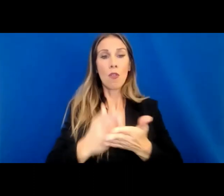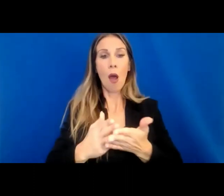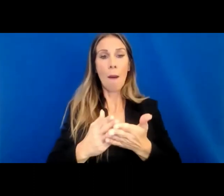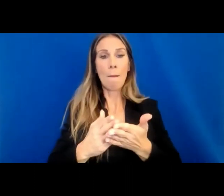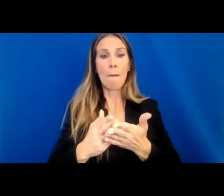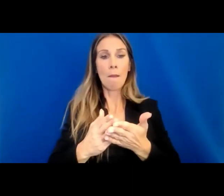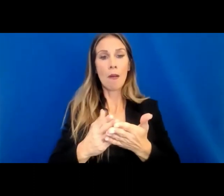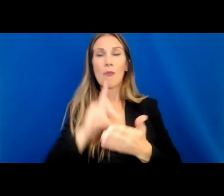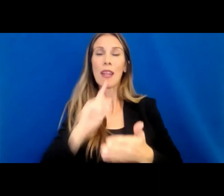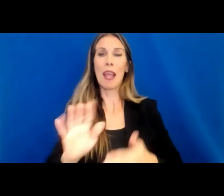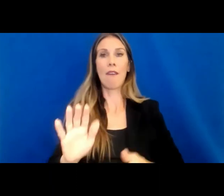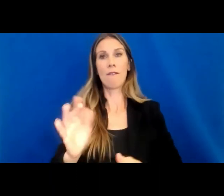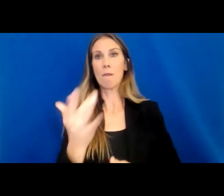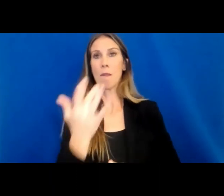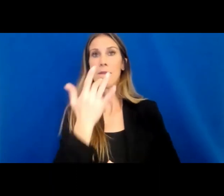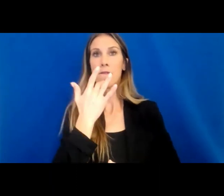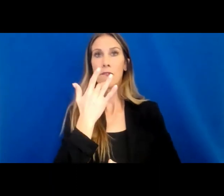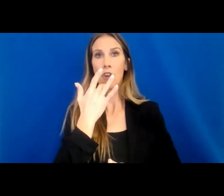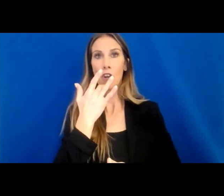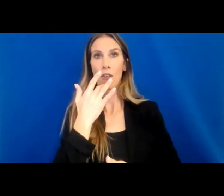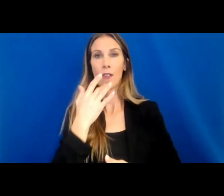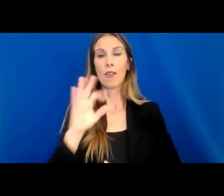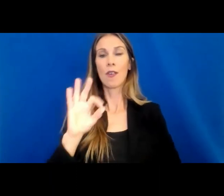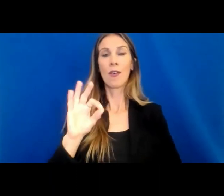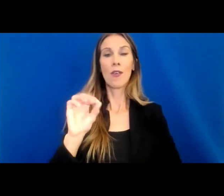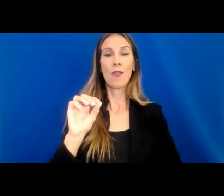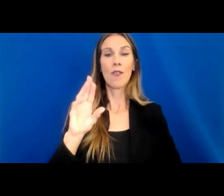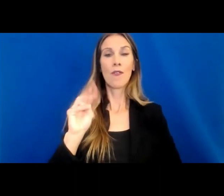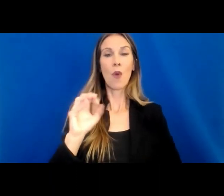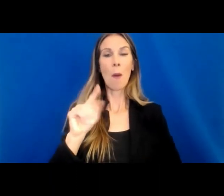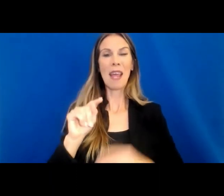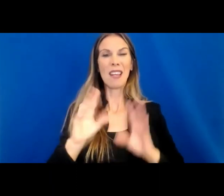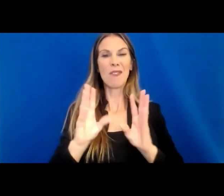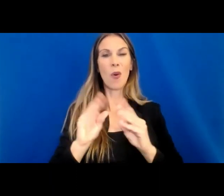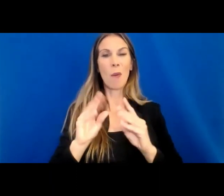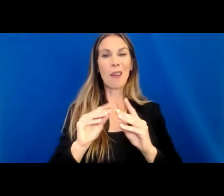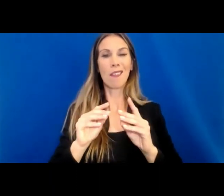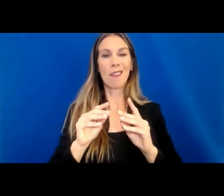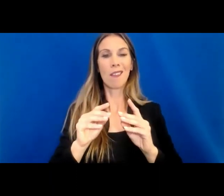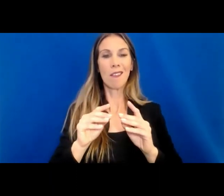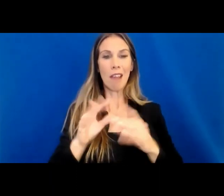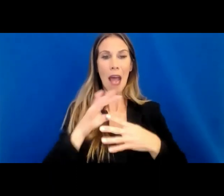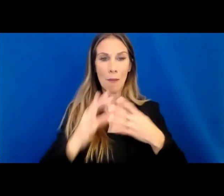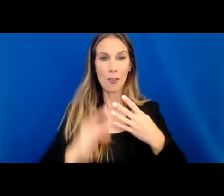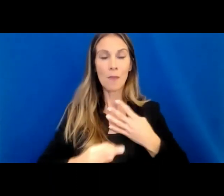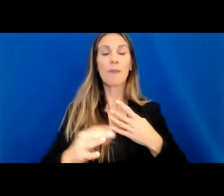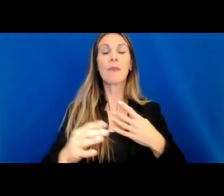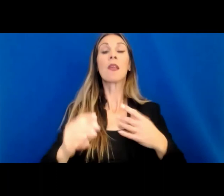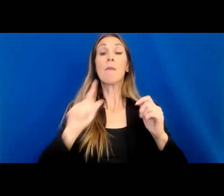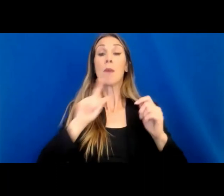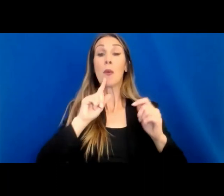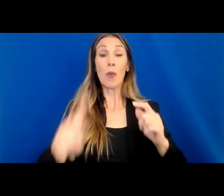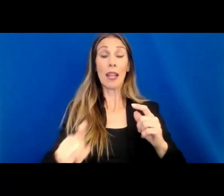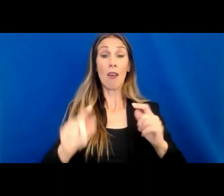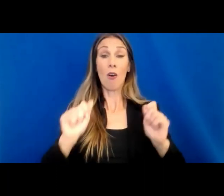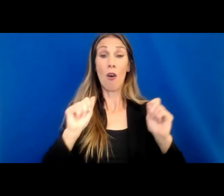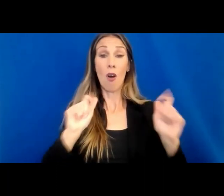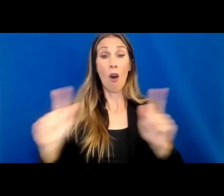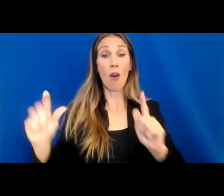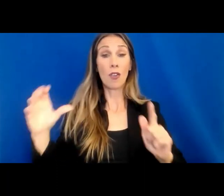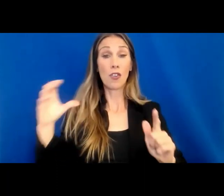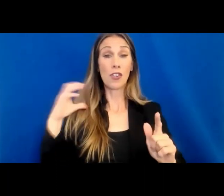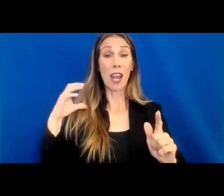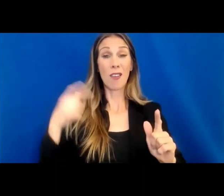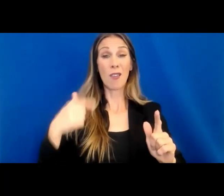the preferred format. We definitely have already encouraged all chairs of any session to